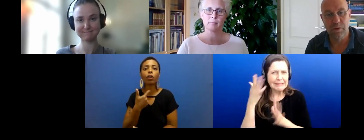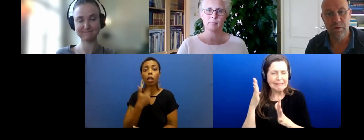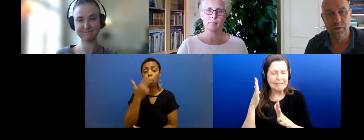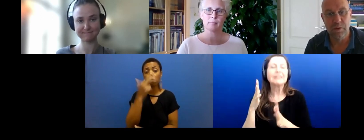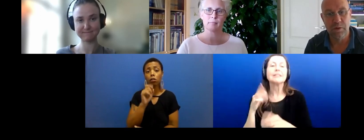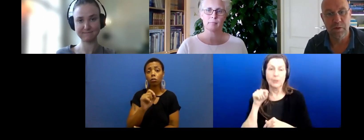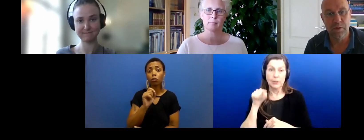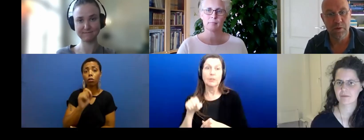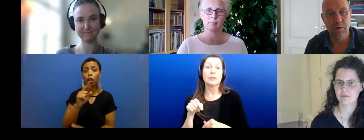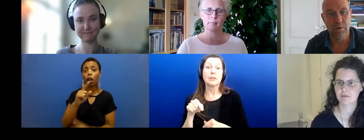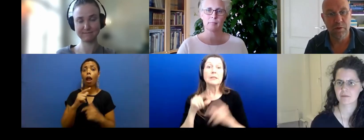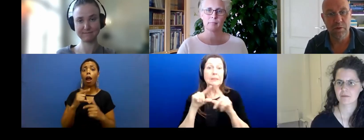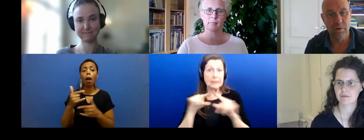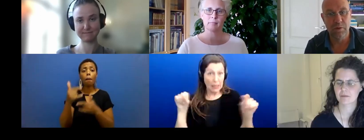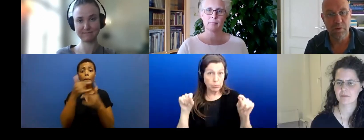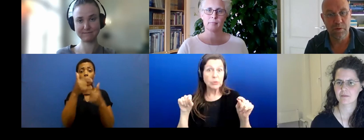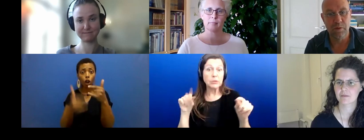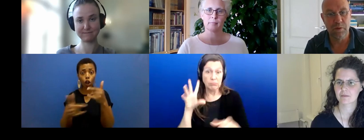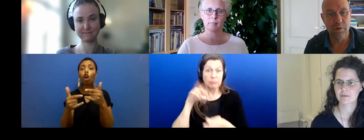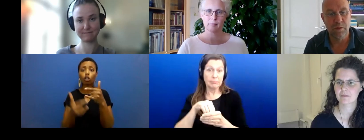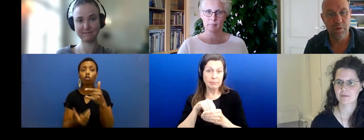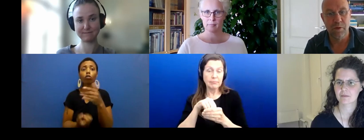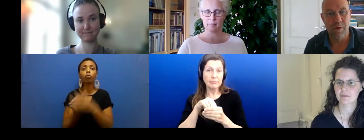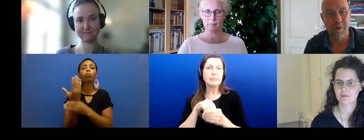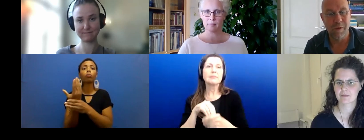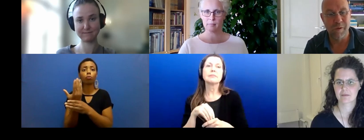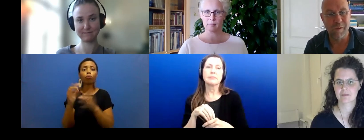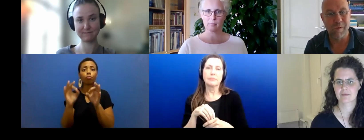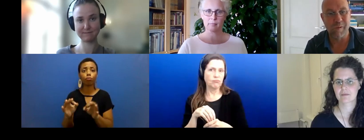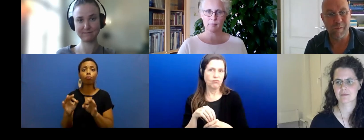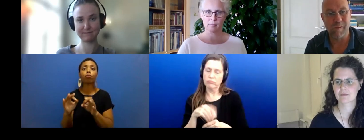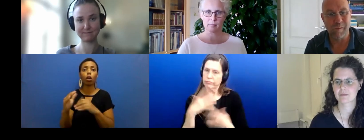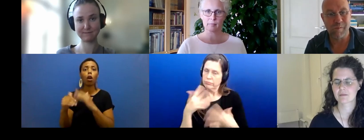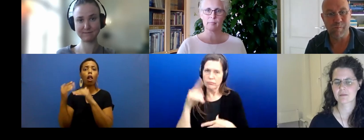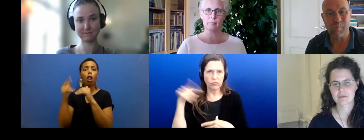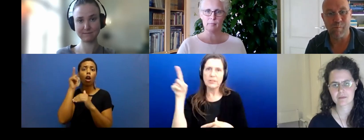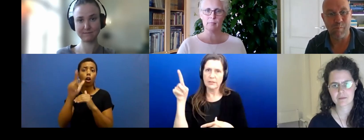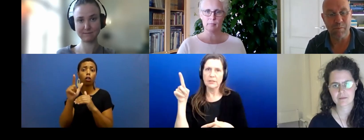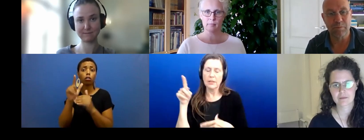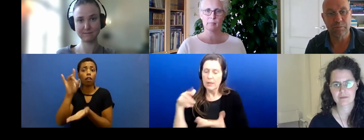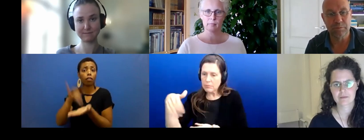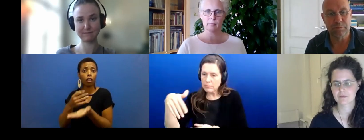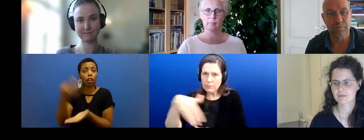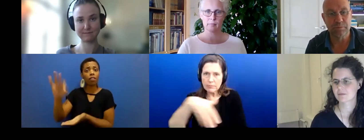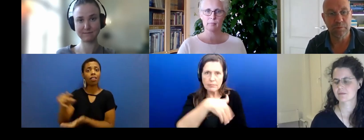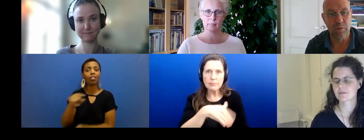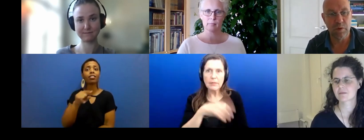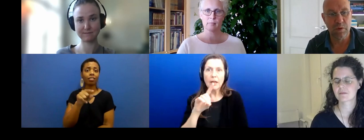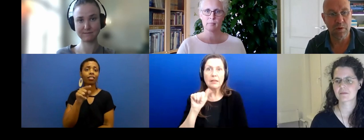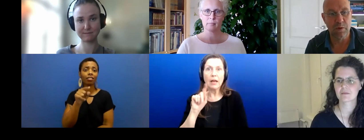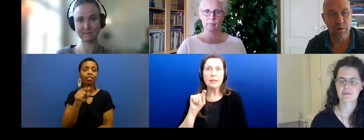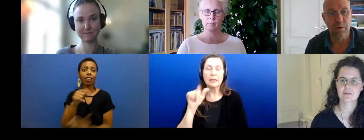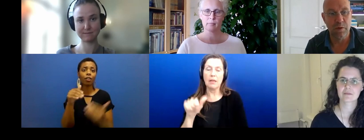is involved as well. So that's, you're absolutely right. Gathering the data will be completely the biggest